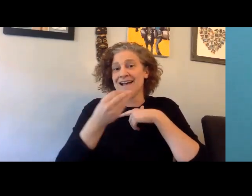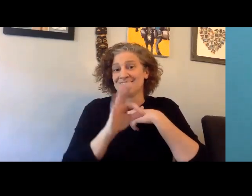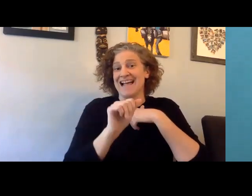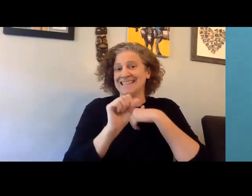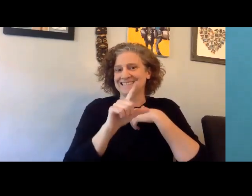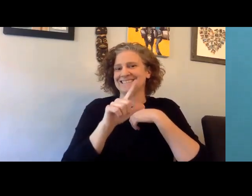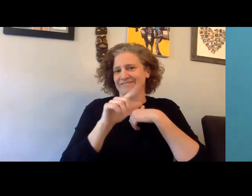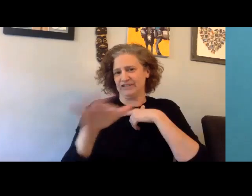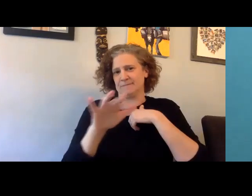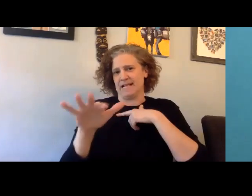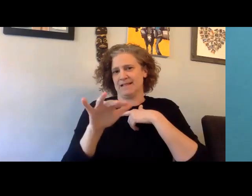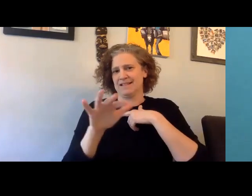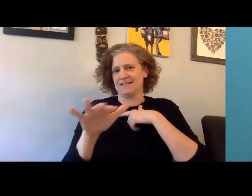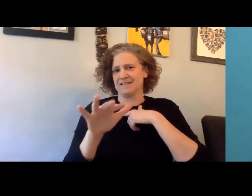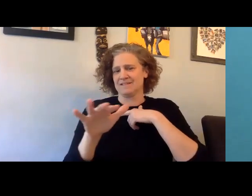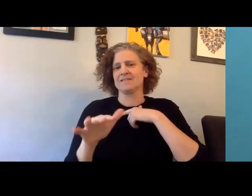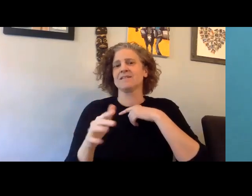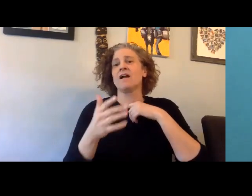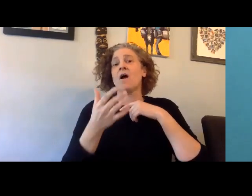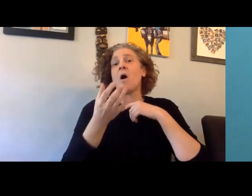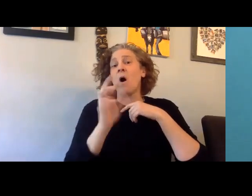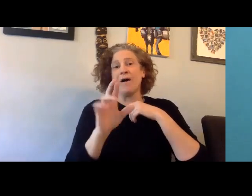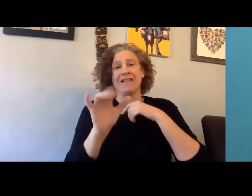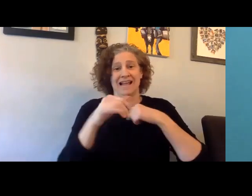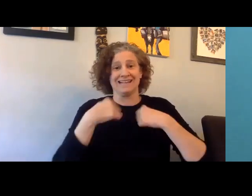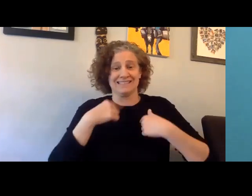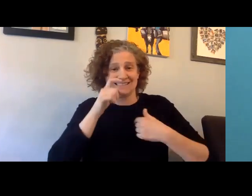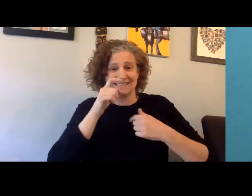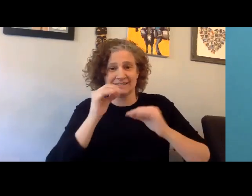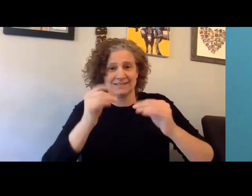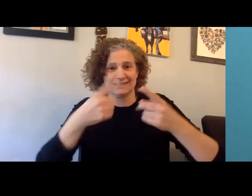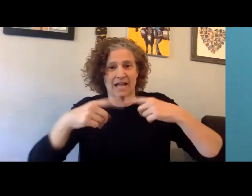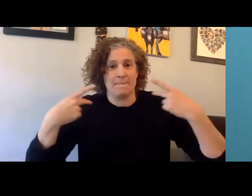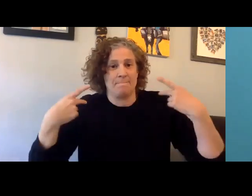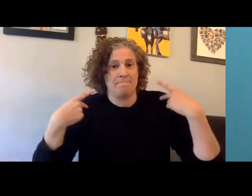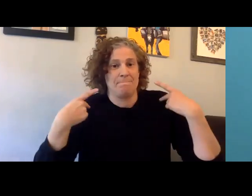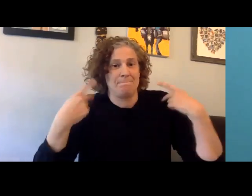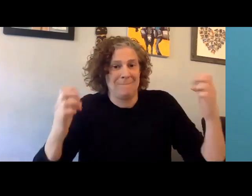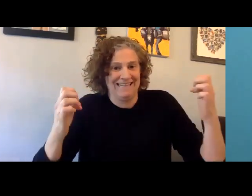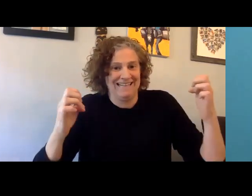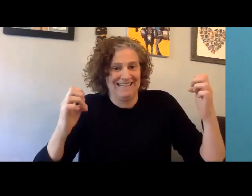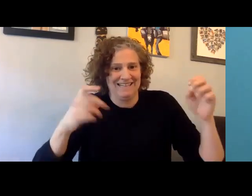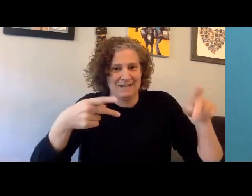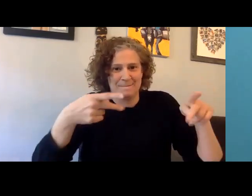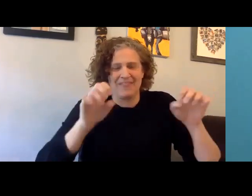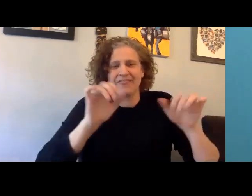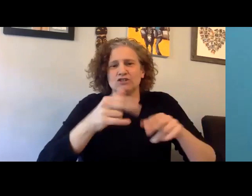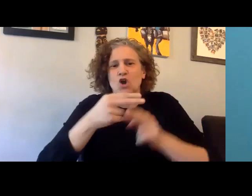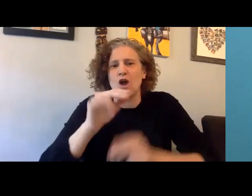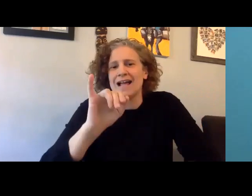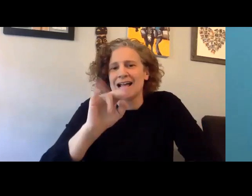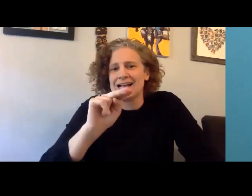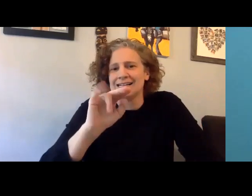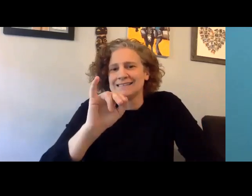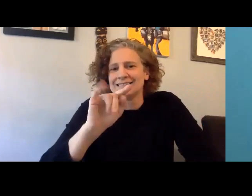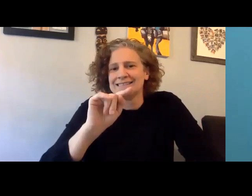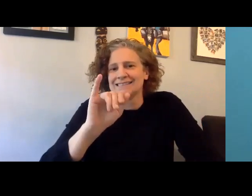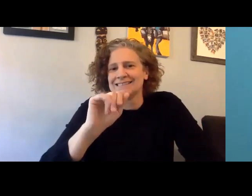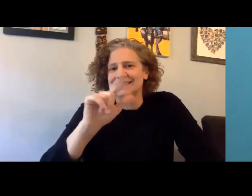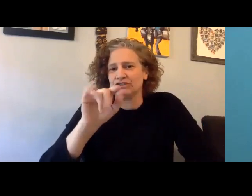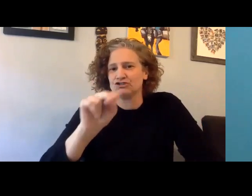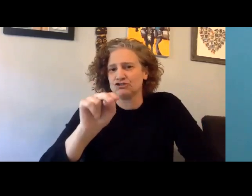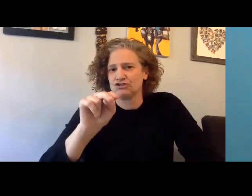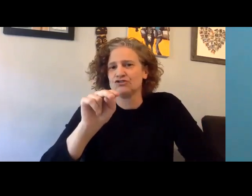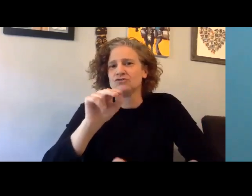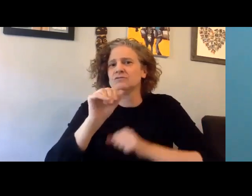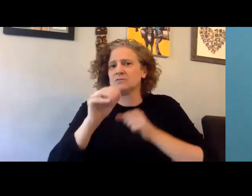Some people say about 30% of ASL is finger spelling. Or, like I was just teaching PE, it's called